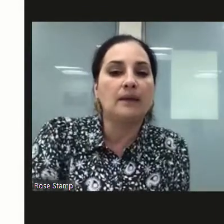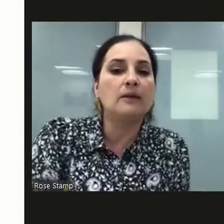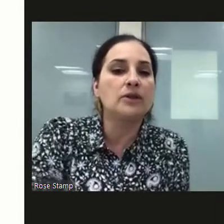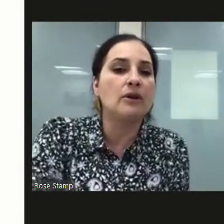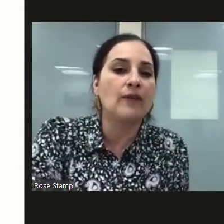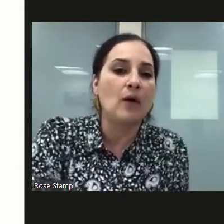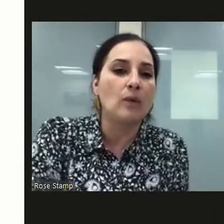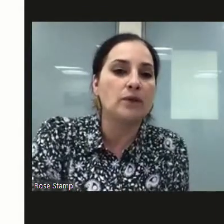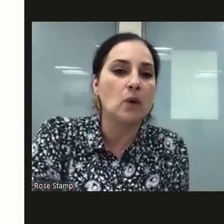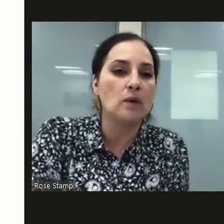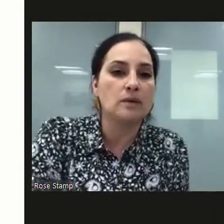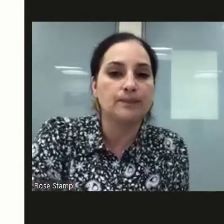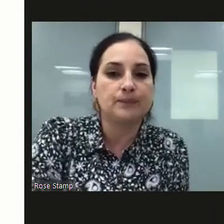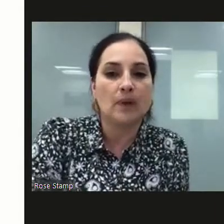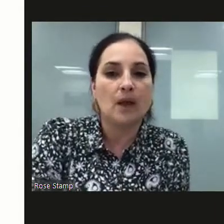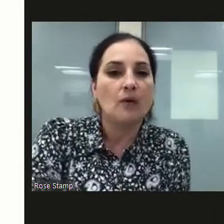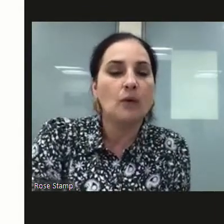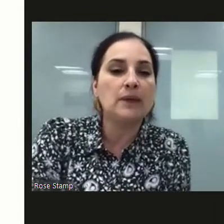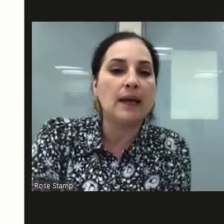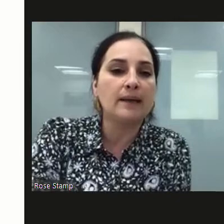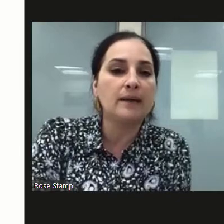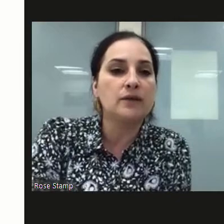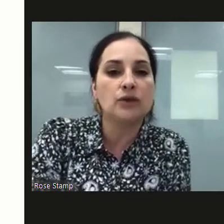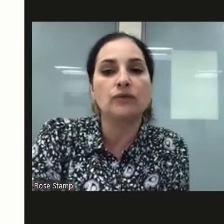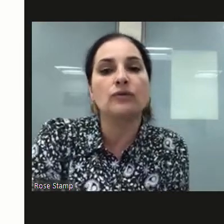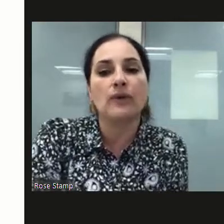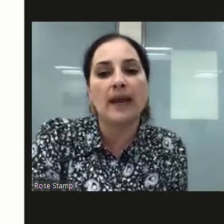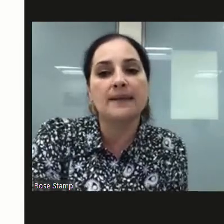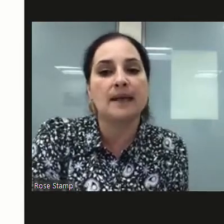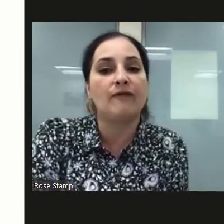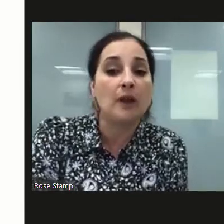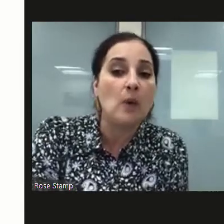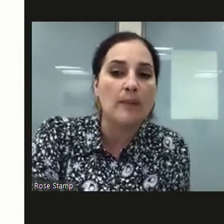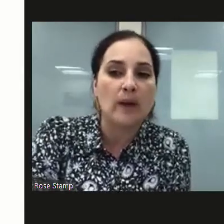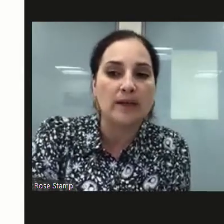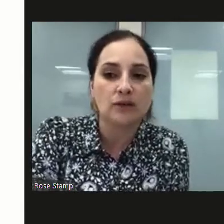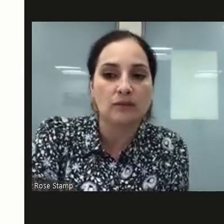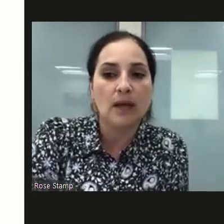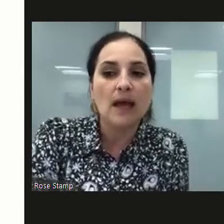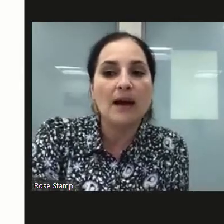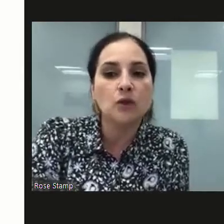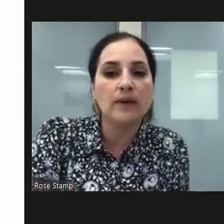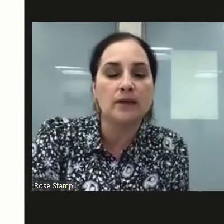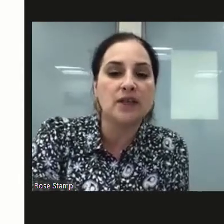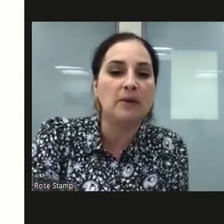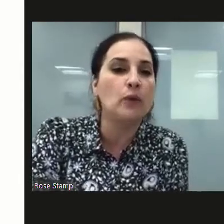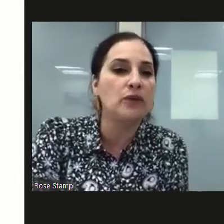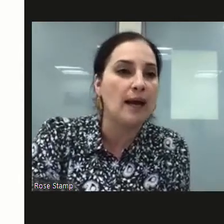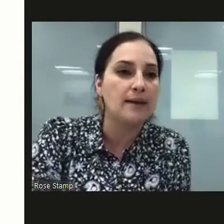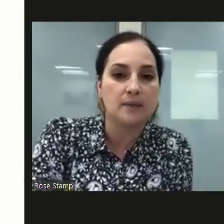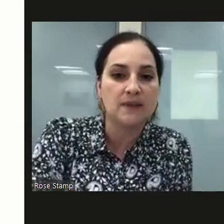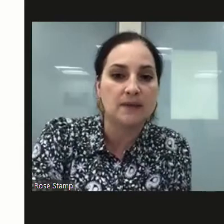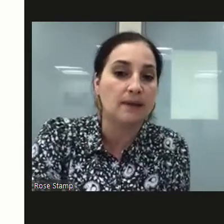In the conclusion of our talk, we would like to raise a follow-up question. How do we determine